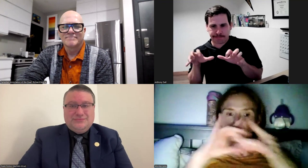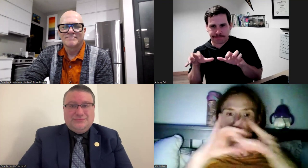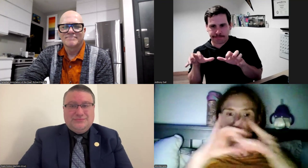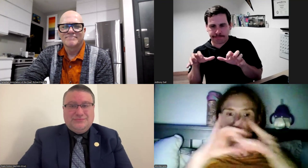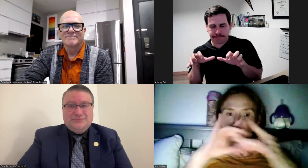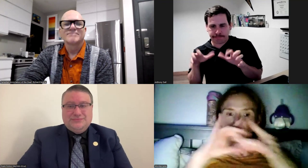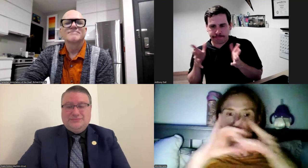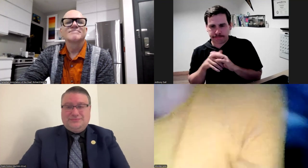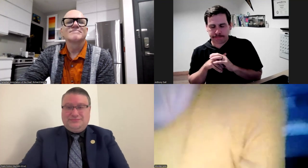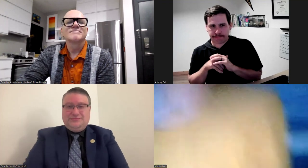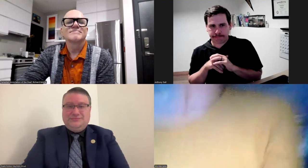Yeah, you're still frozen for us.